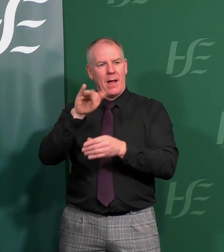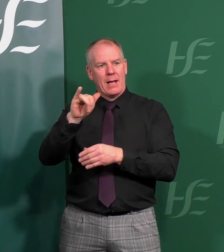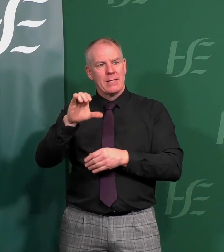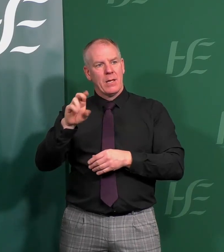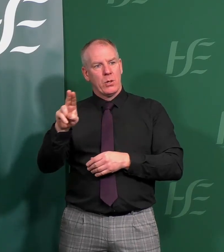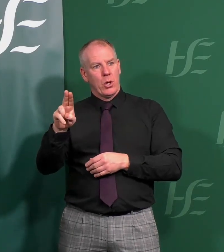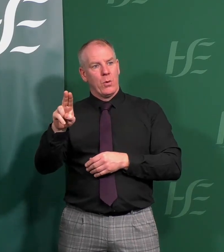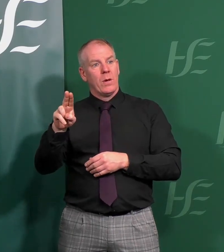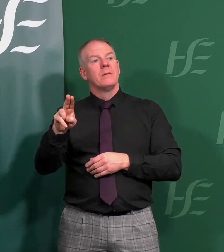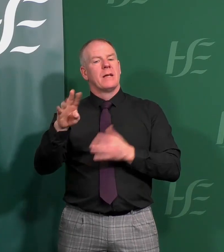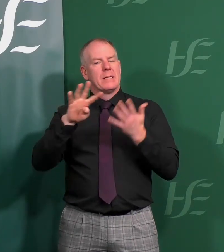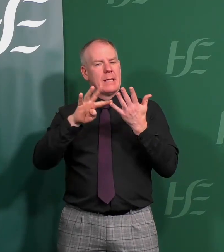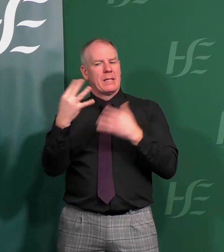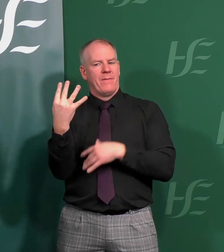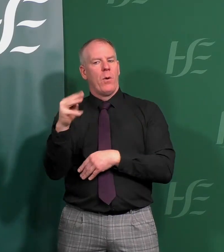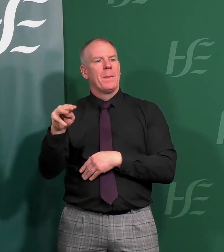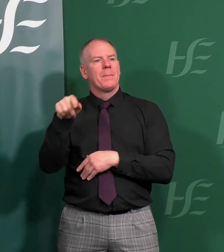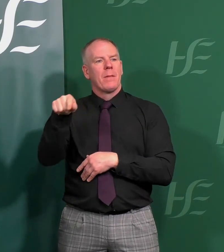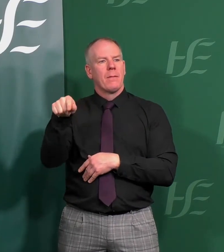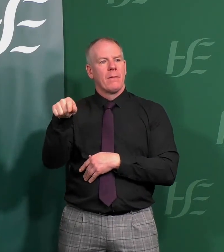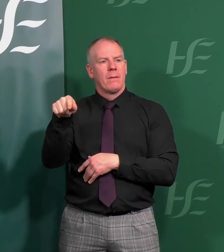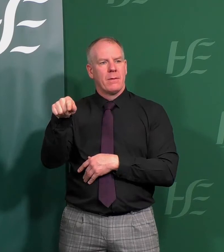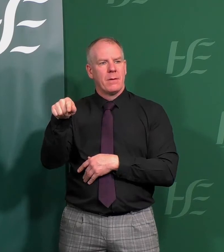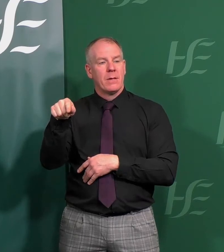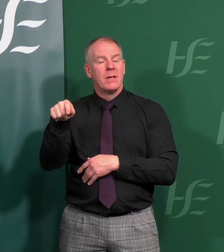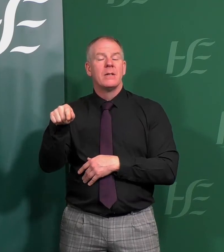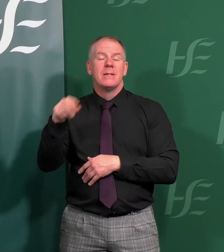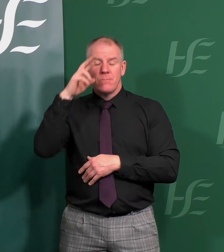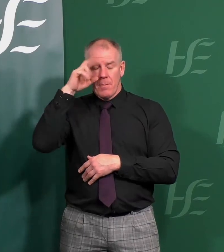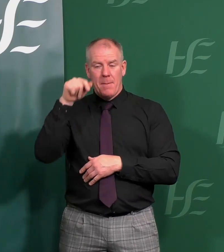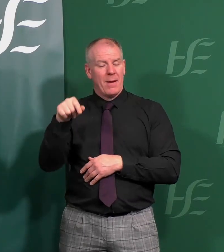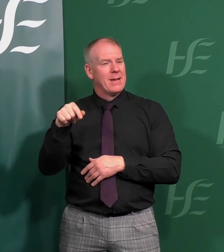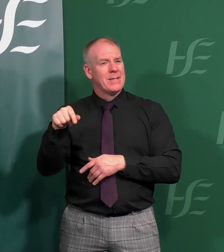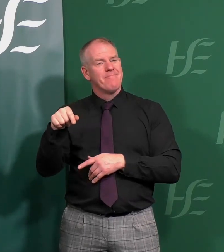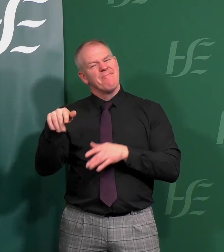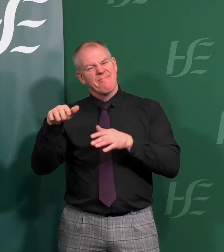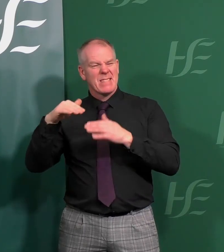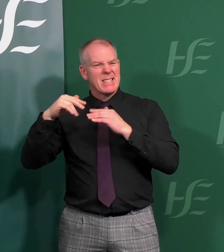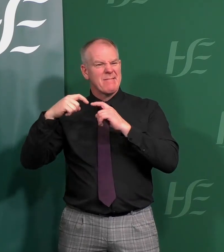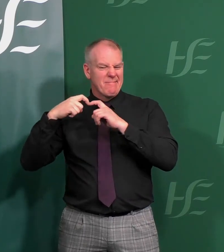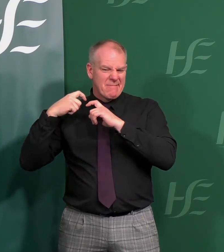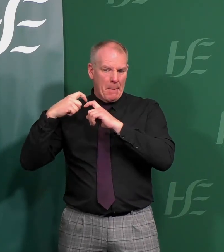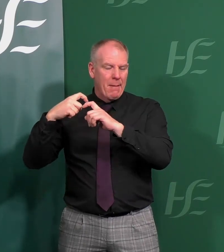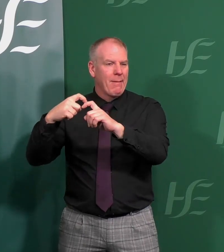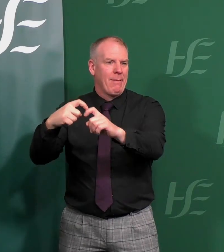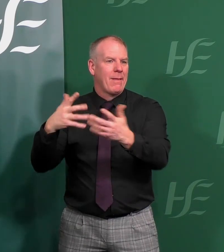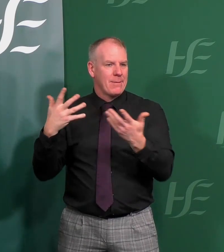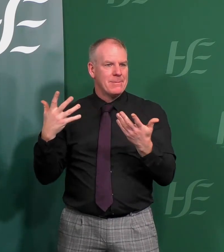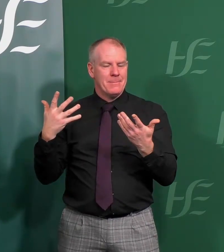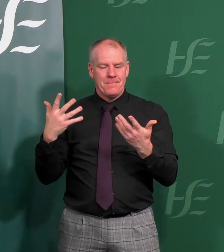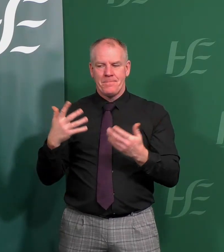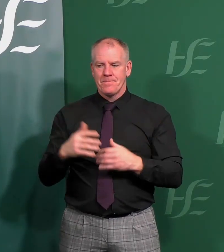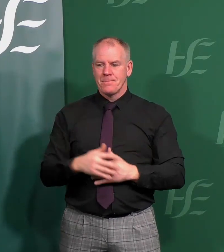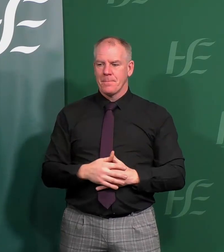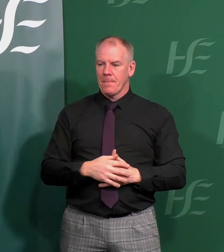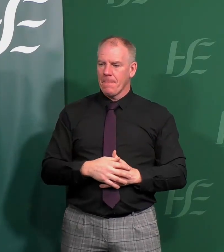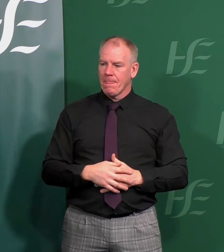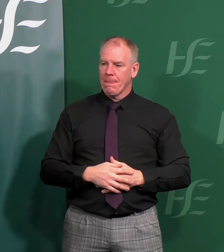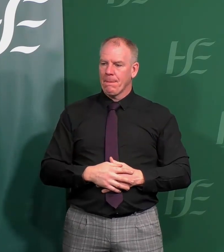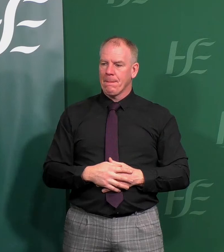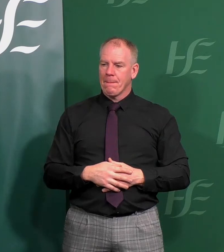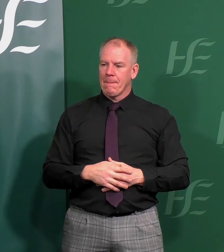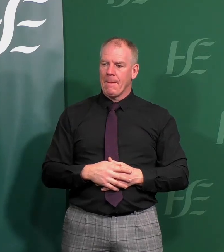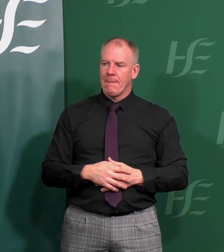of this afternoon is at 94. As we've said, remaining generally stable, and